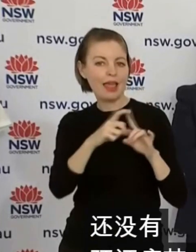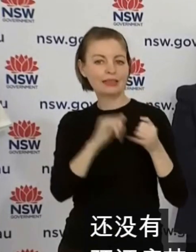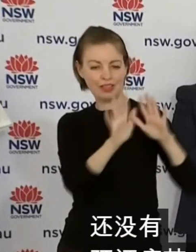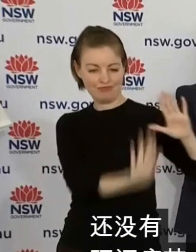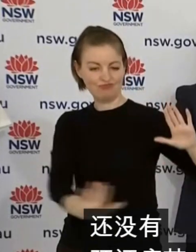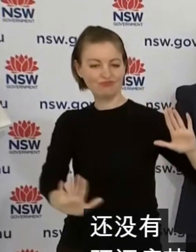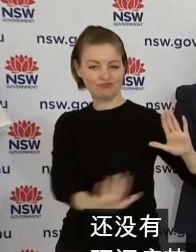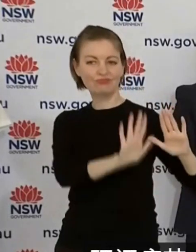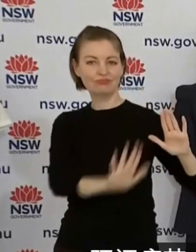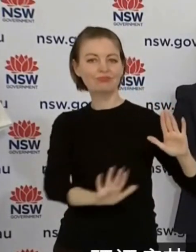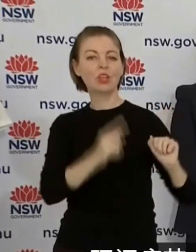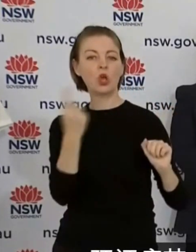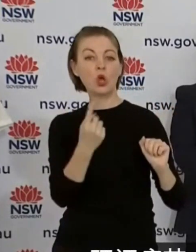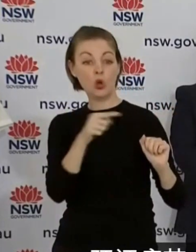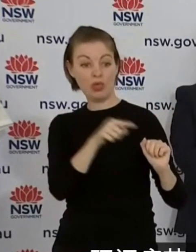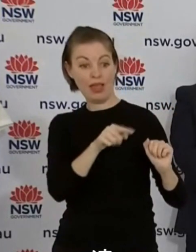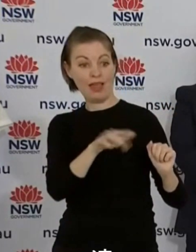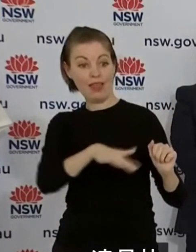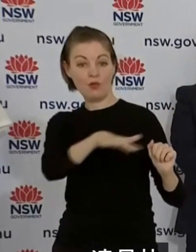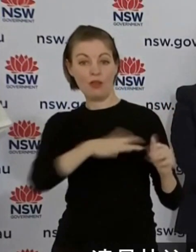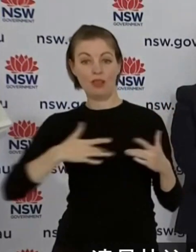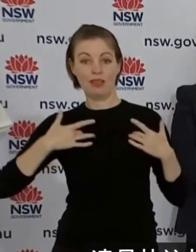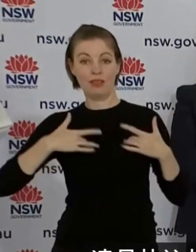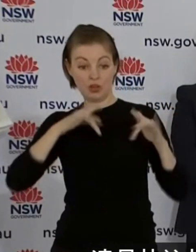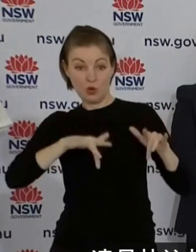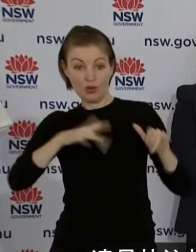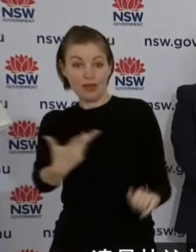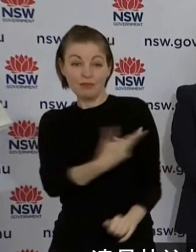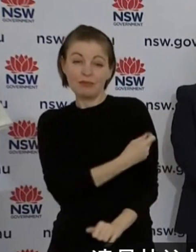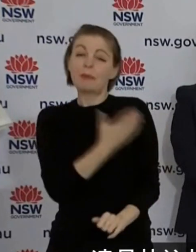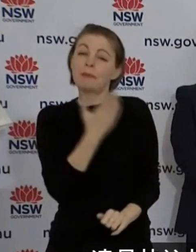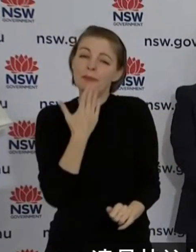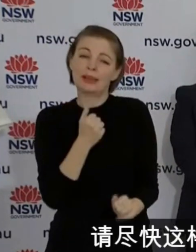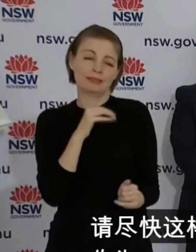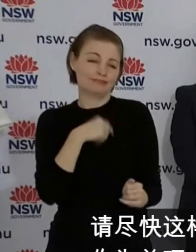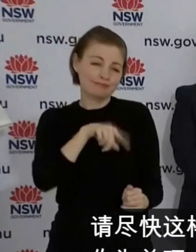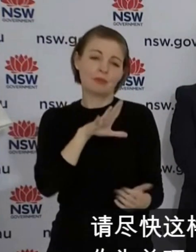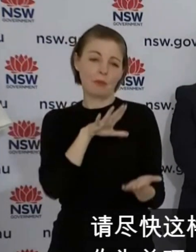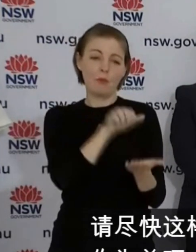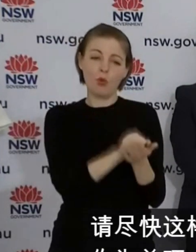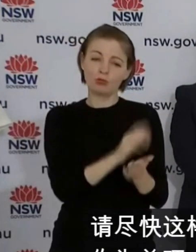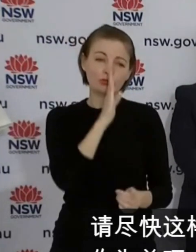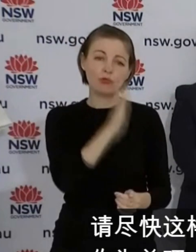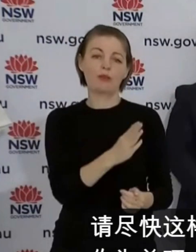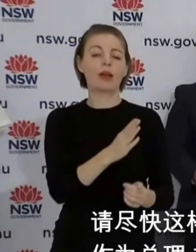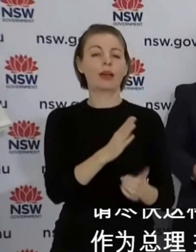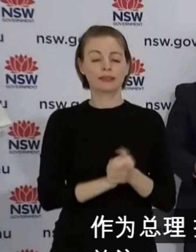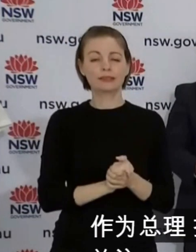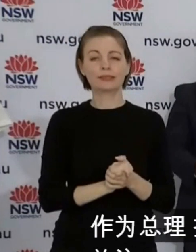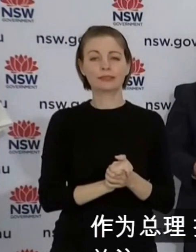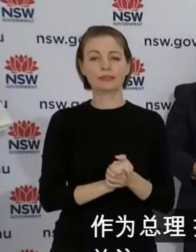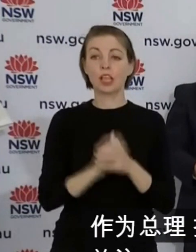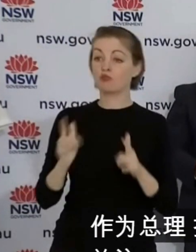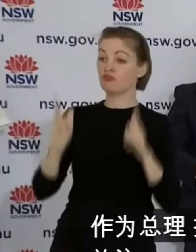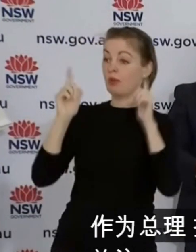for your vaccination or had a dose yet, please do so as soon as you can. And as the Premier mentioned, we remain